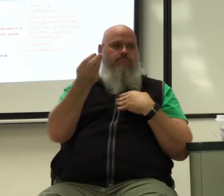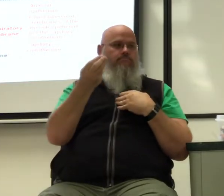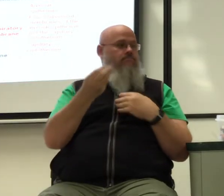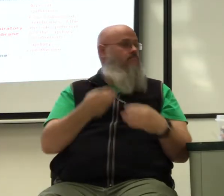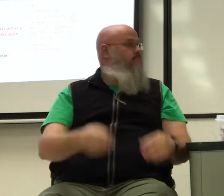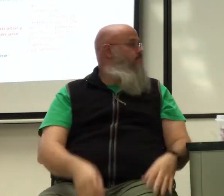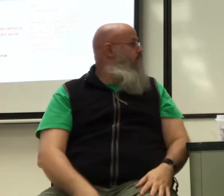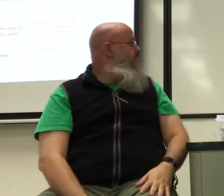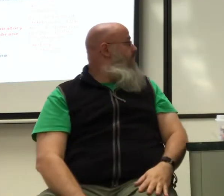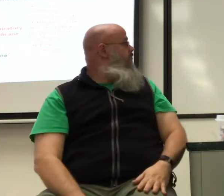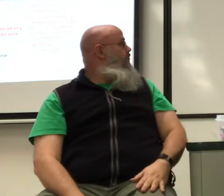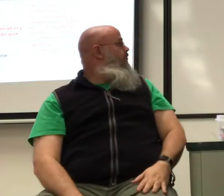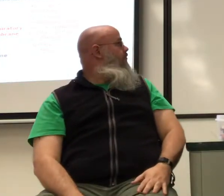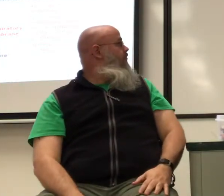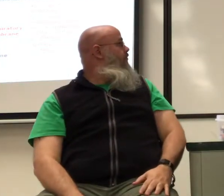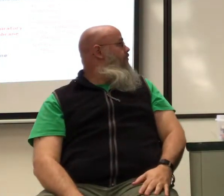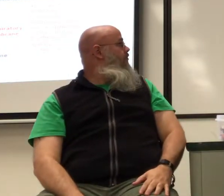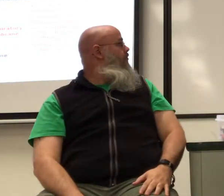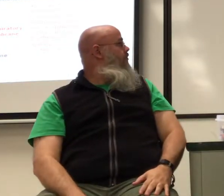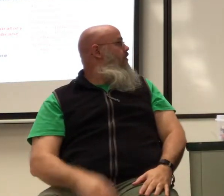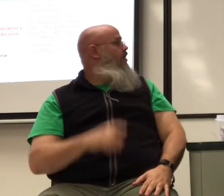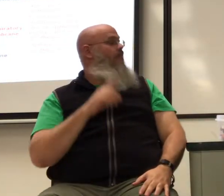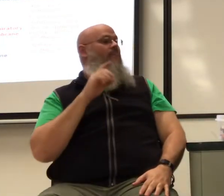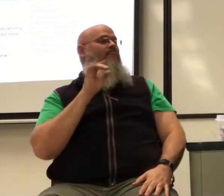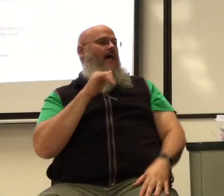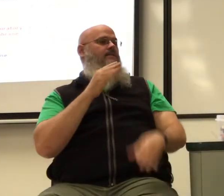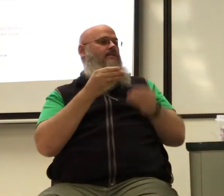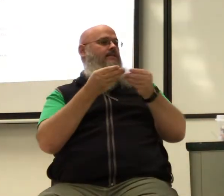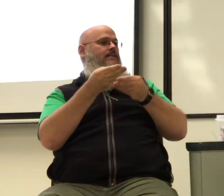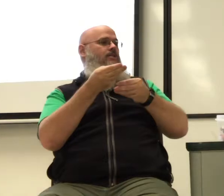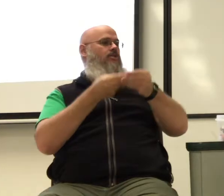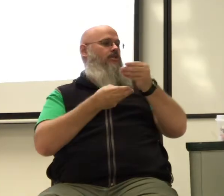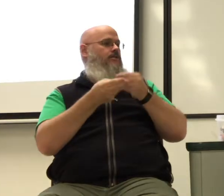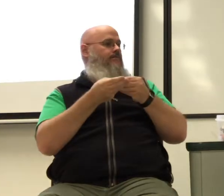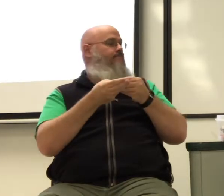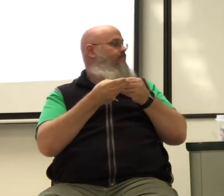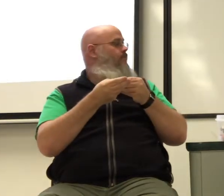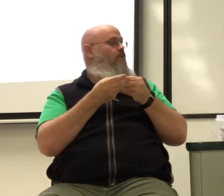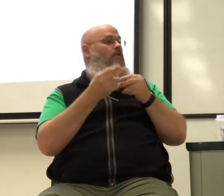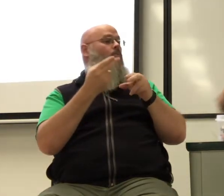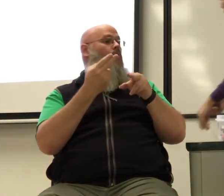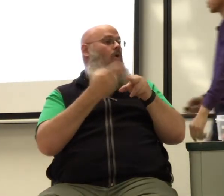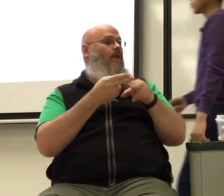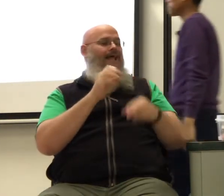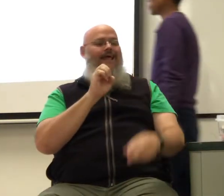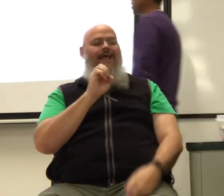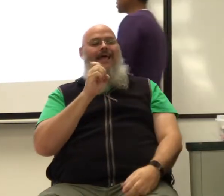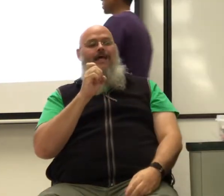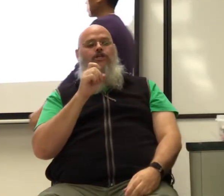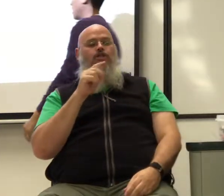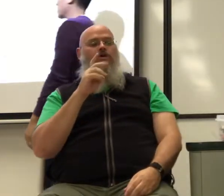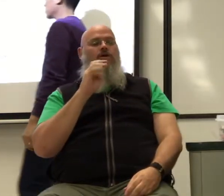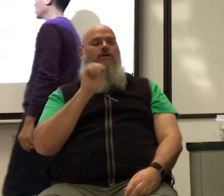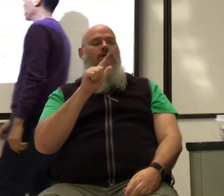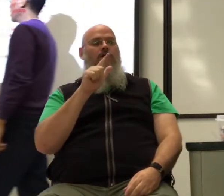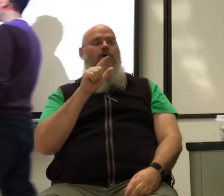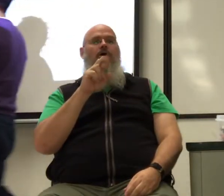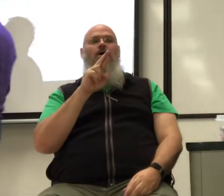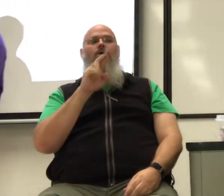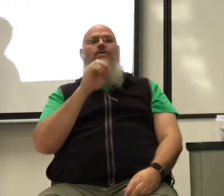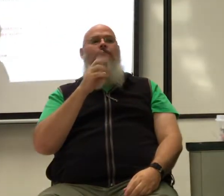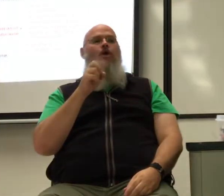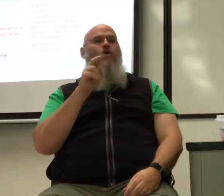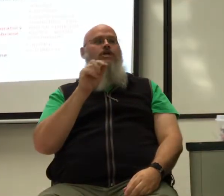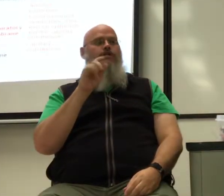CO2 goes the other way, and that's the gas exchange. Well, we call that external respiration, correct? Let